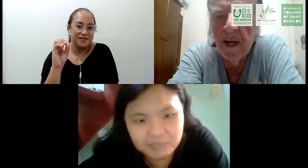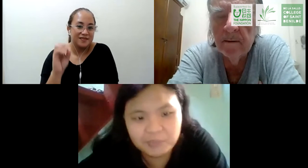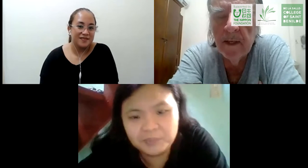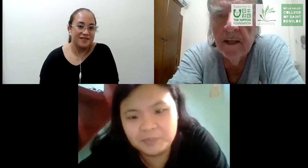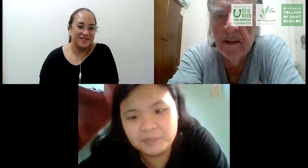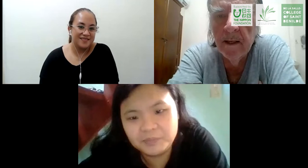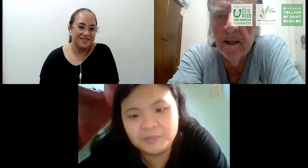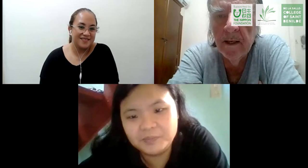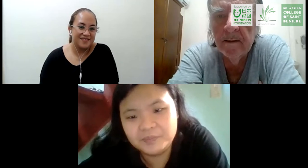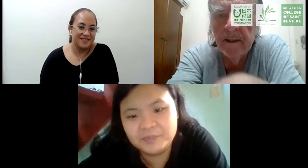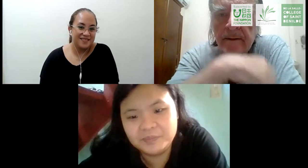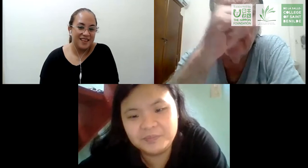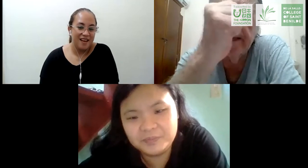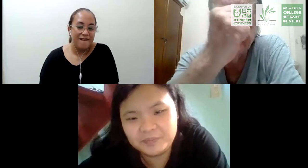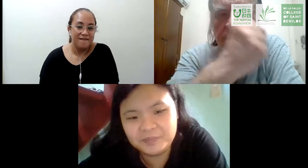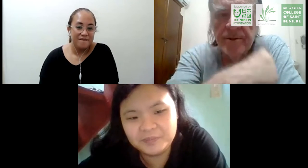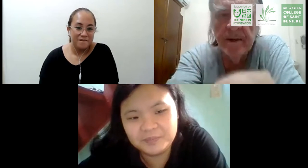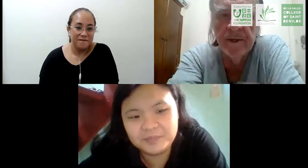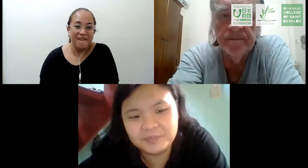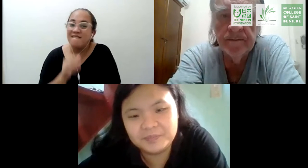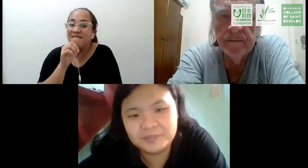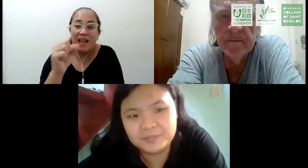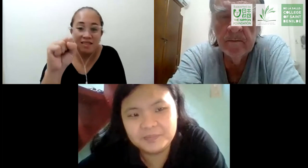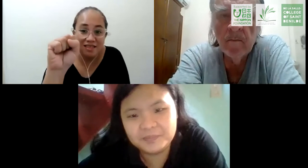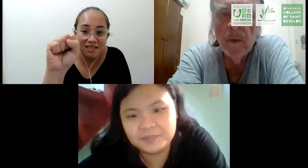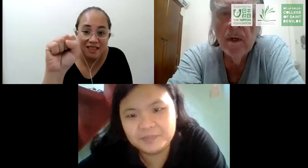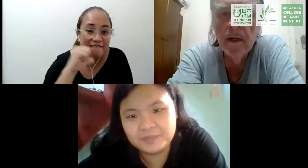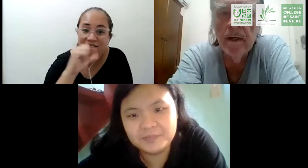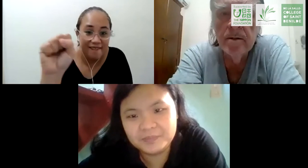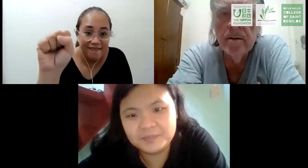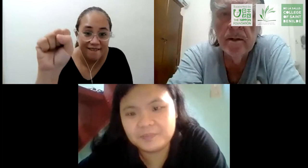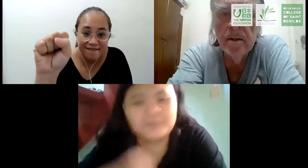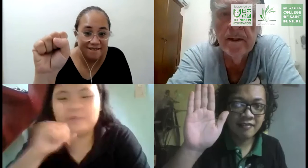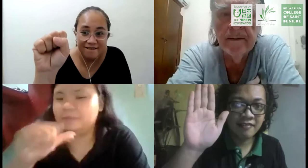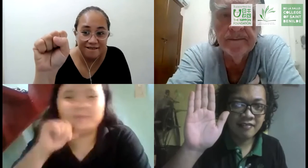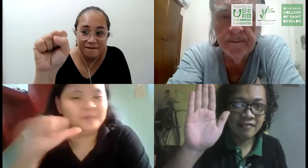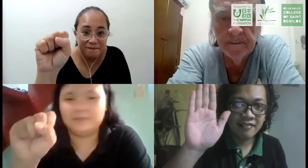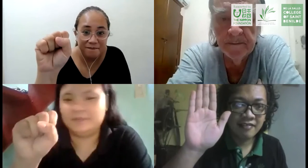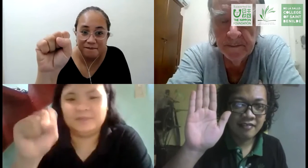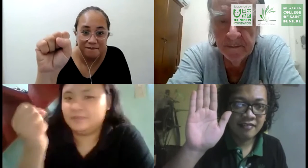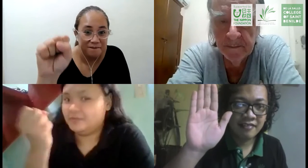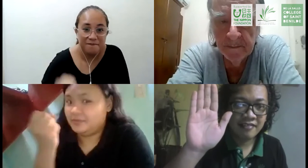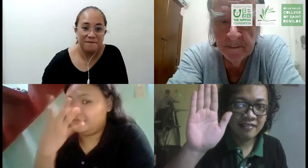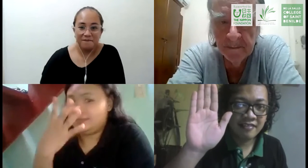So not It's not an should be S hand included in shape. Yes, Nat.